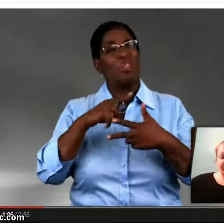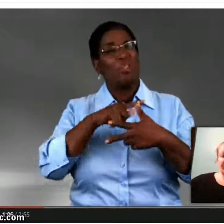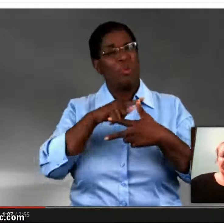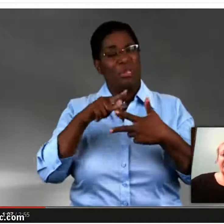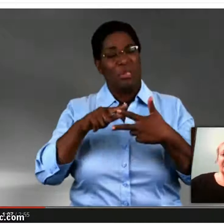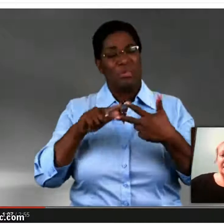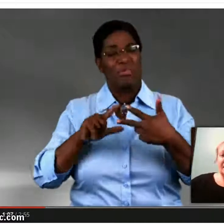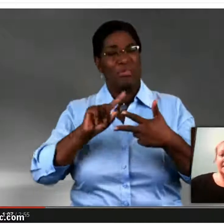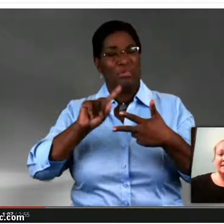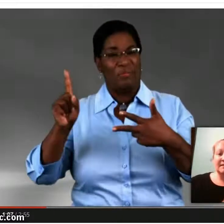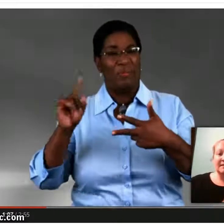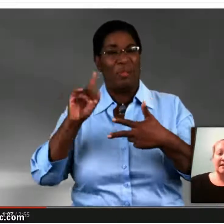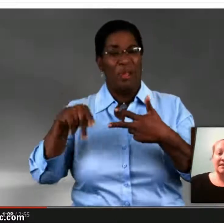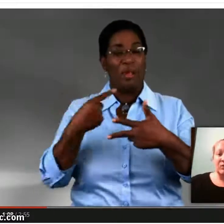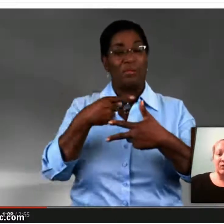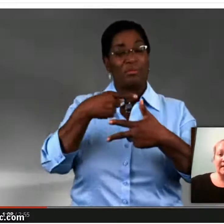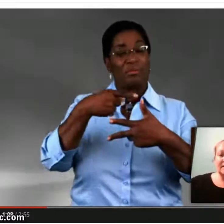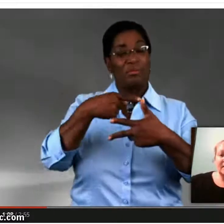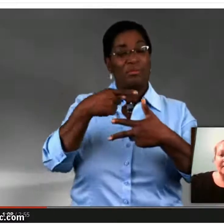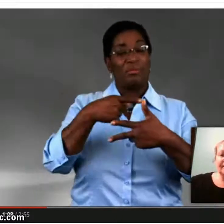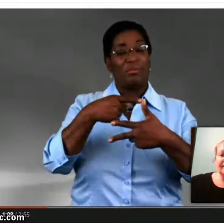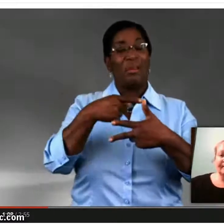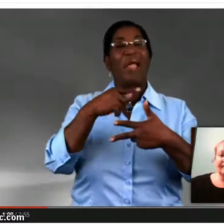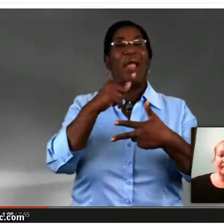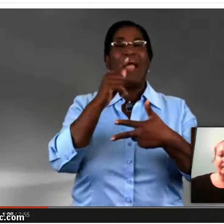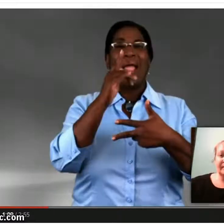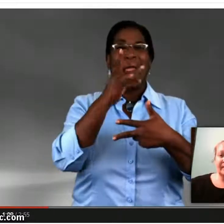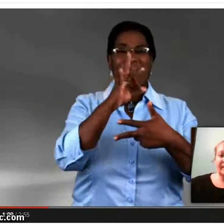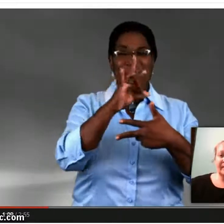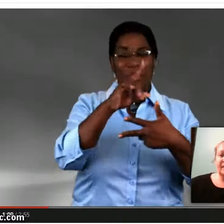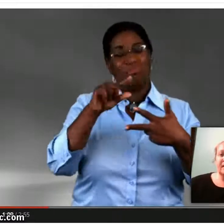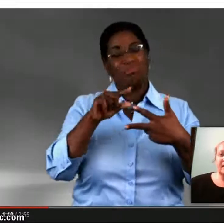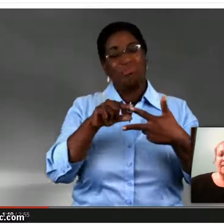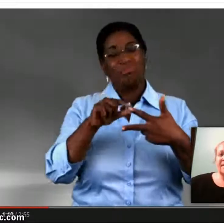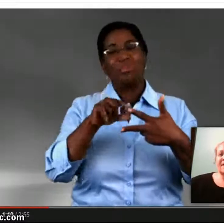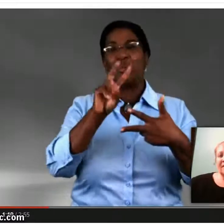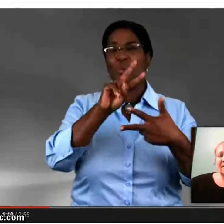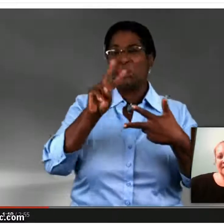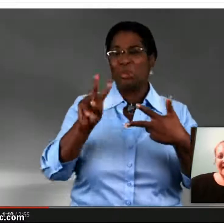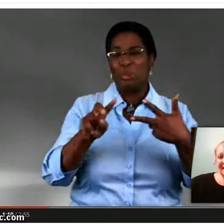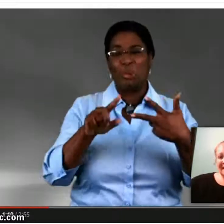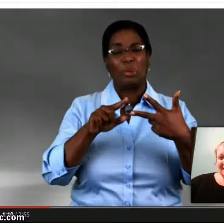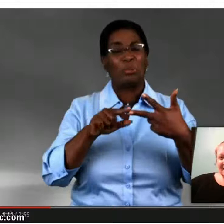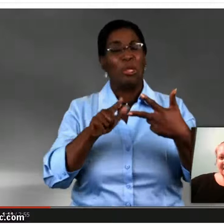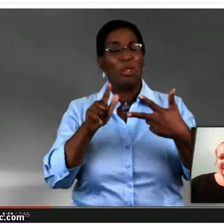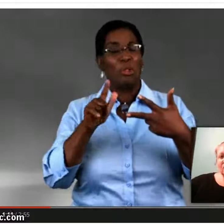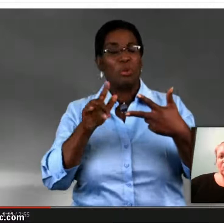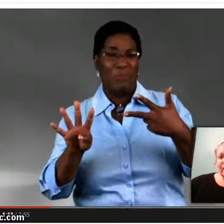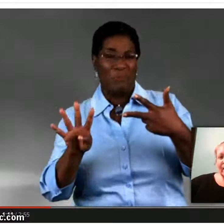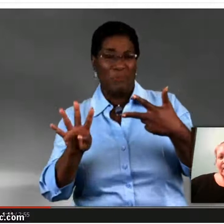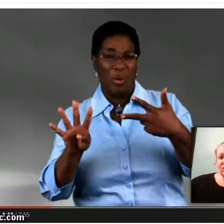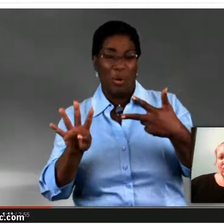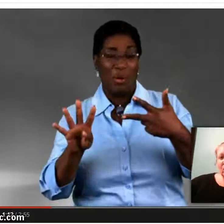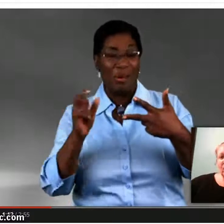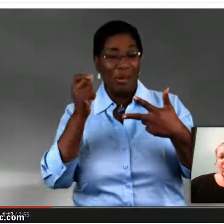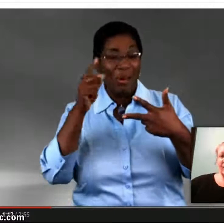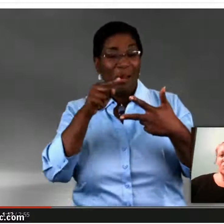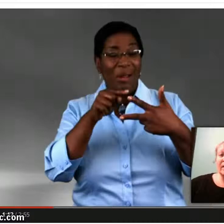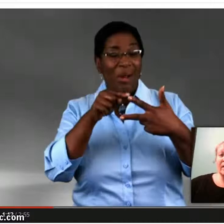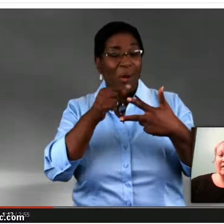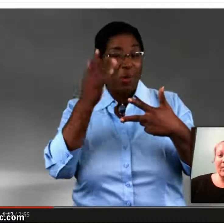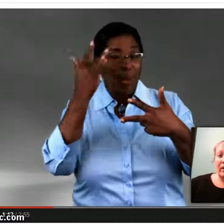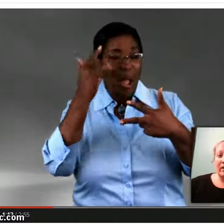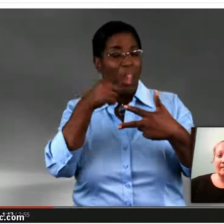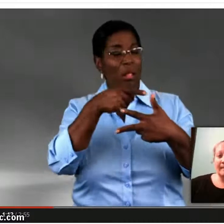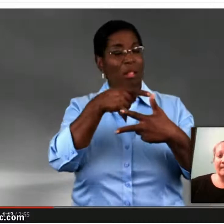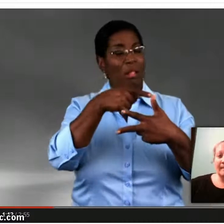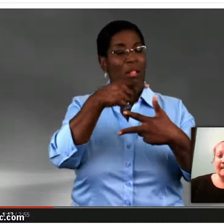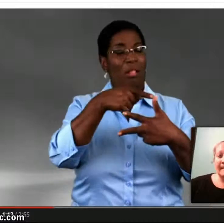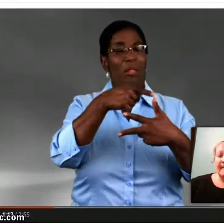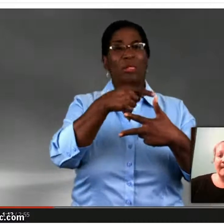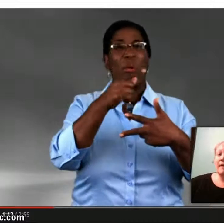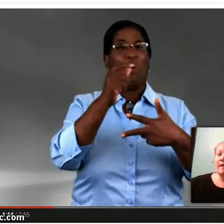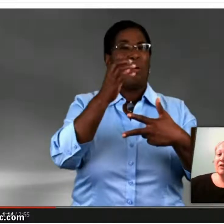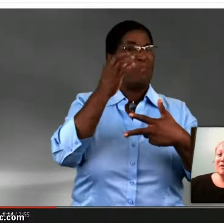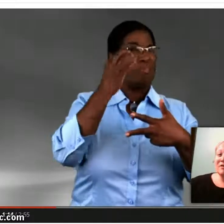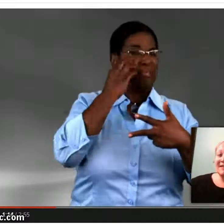the thickness is 22. Let me tell you, there was 18, 22, and 24. You really need